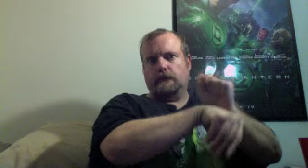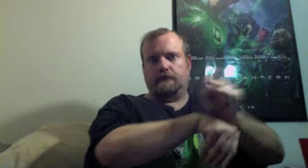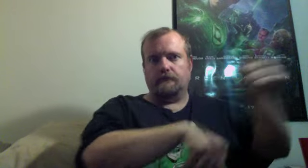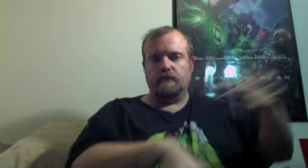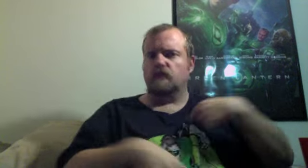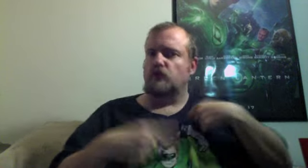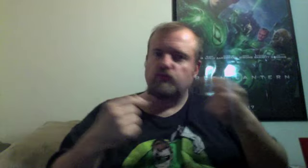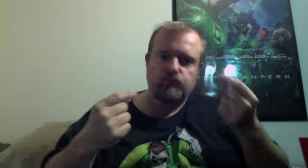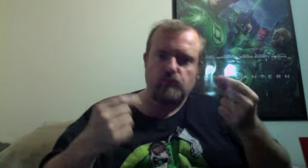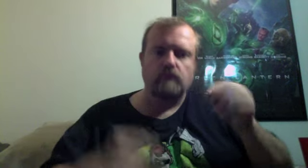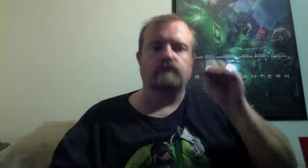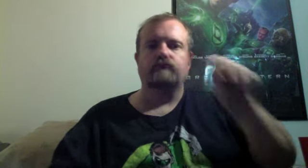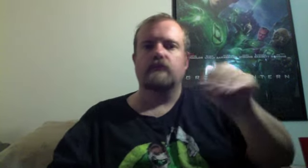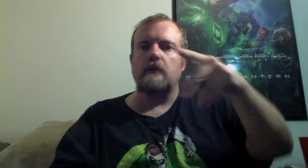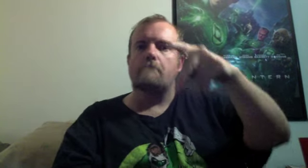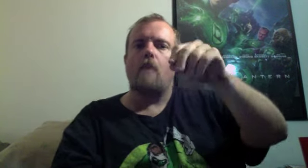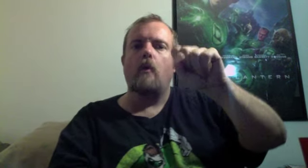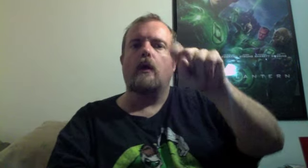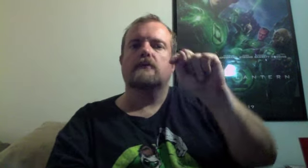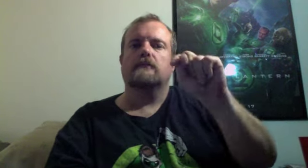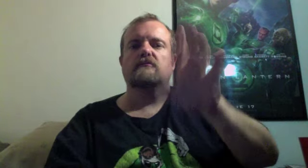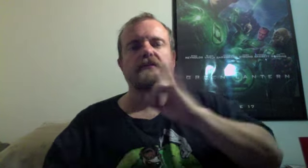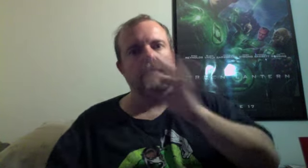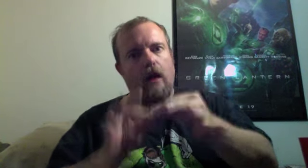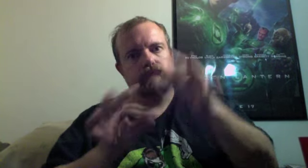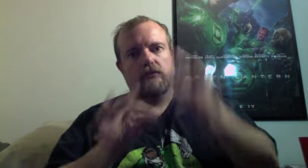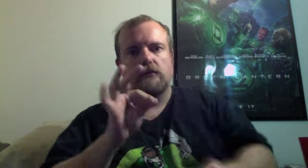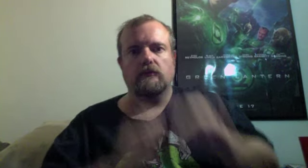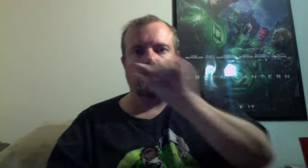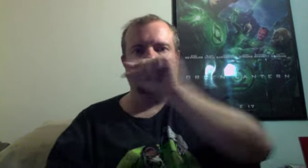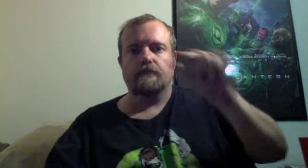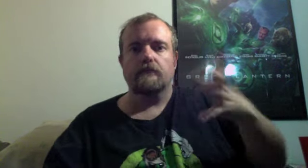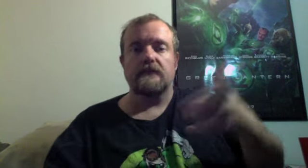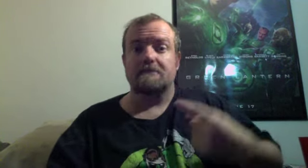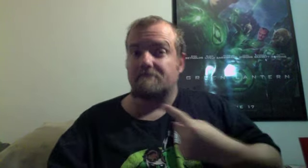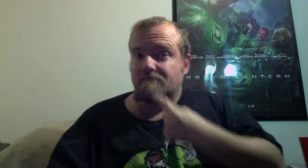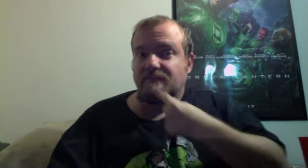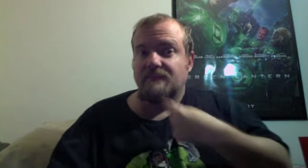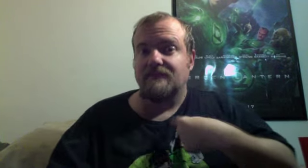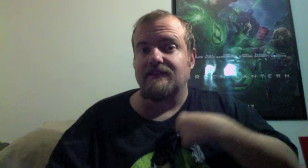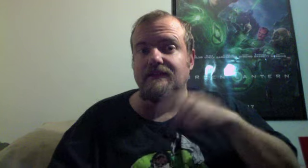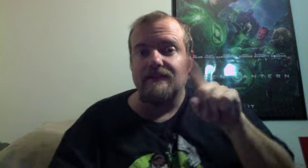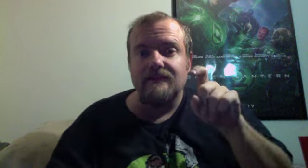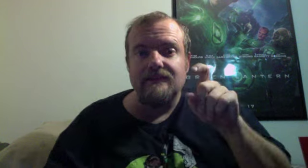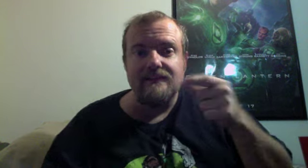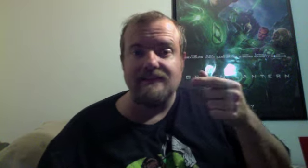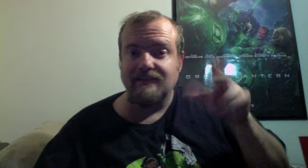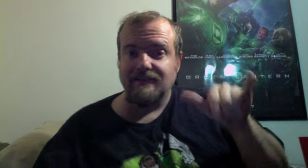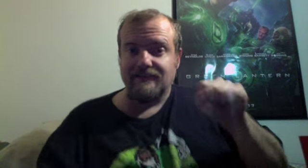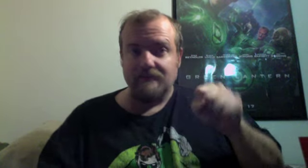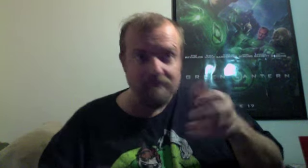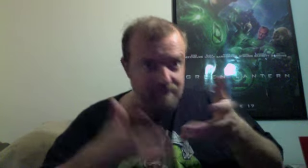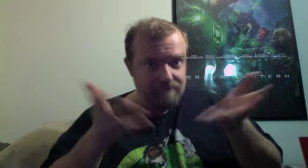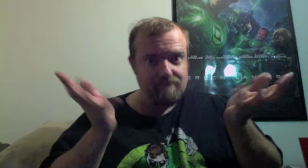They heat evenly with the torch. This relaxes the steel around the block so that the heel band permanently registers this shape.